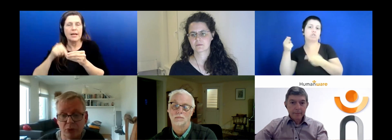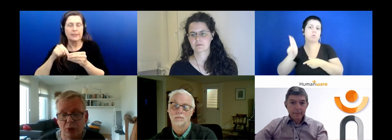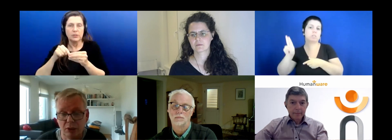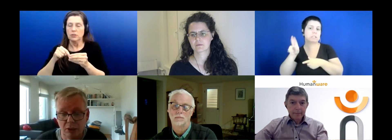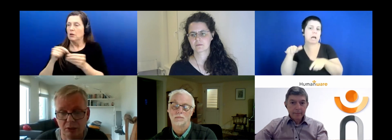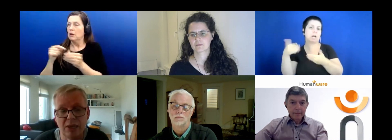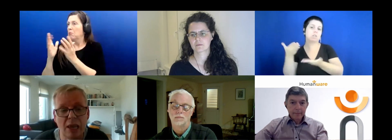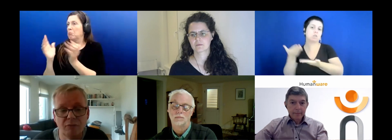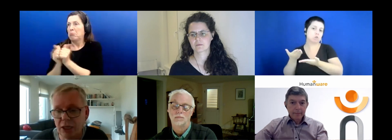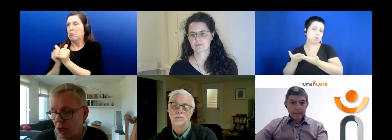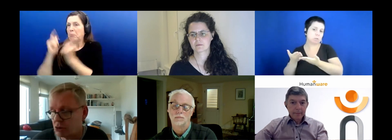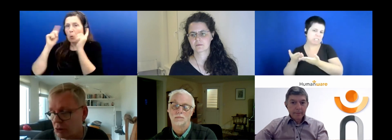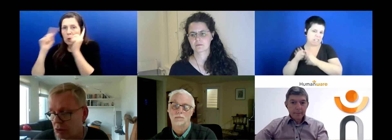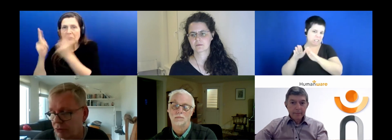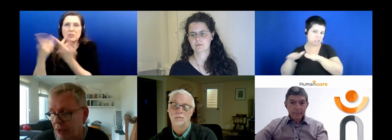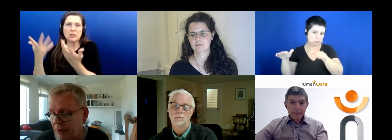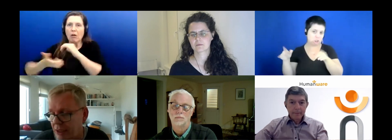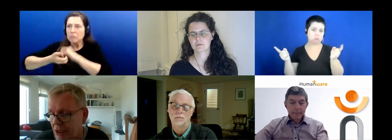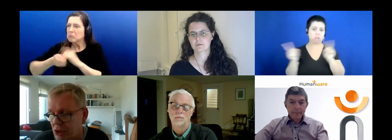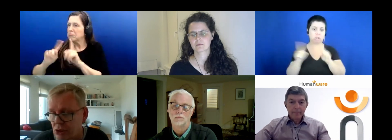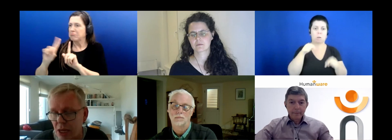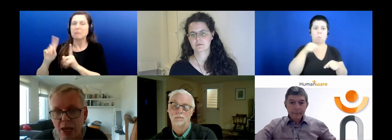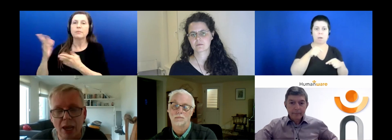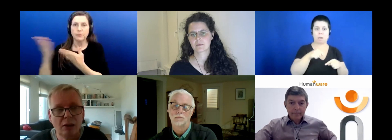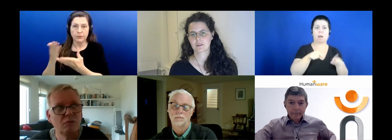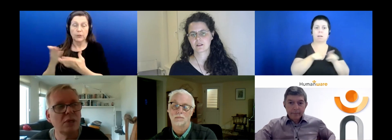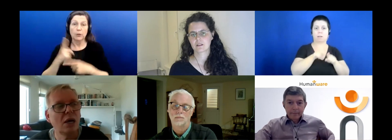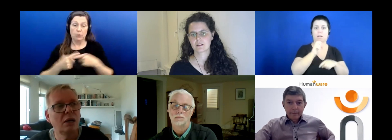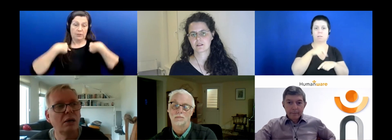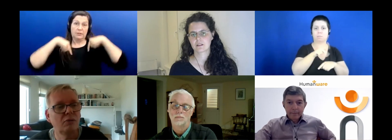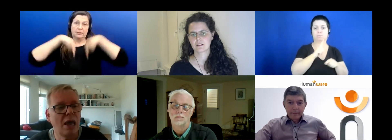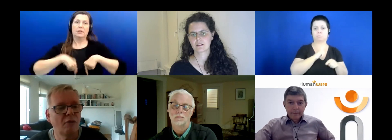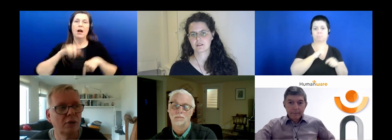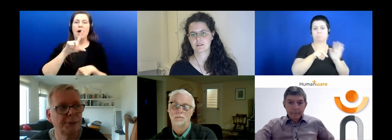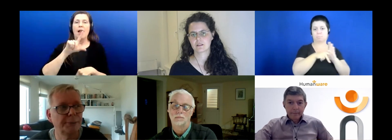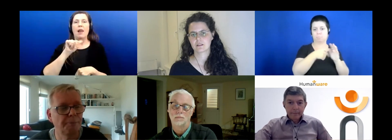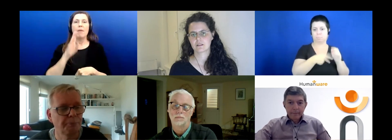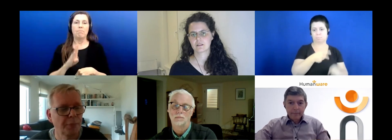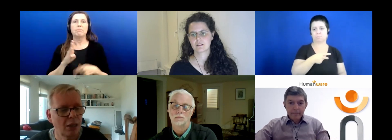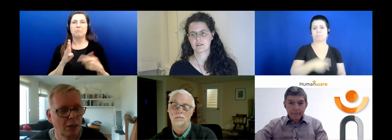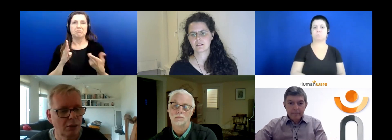lab, we have in-house also technicians, and we have